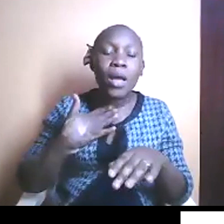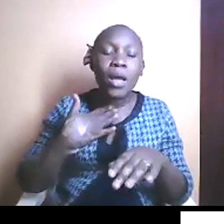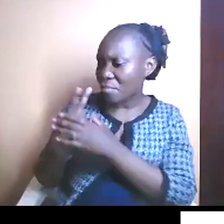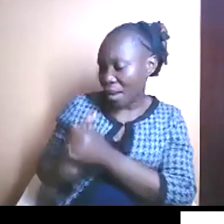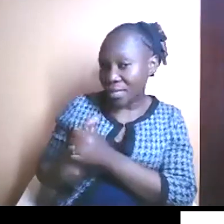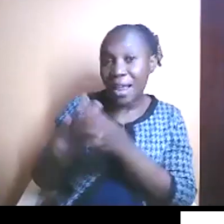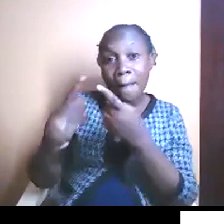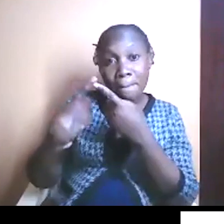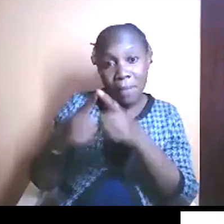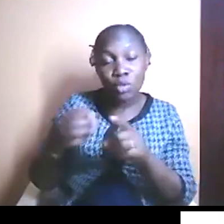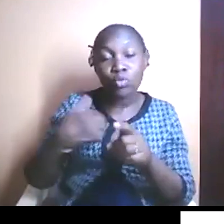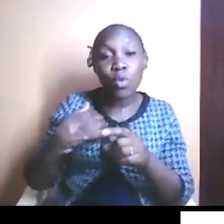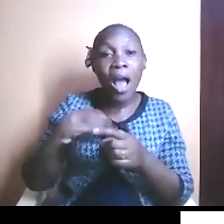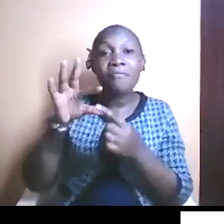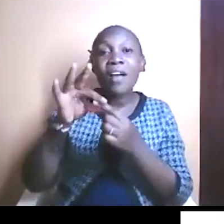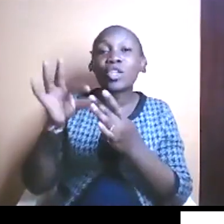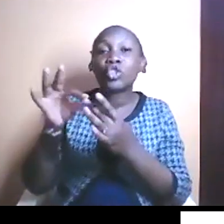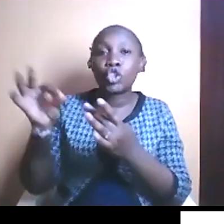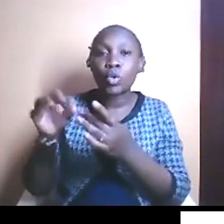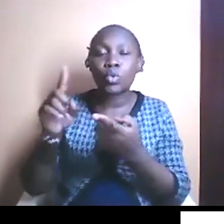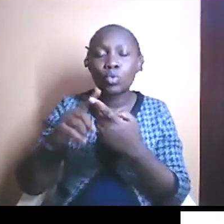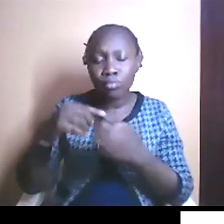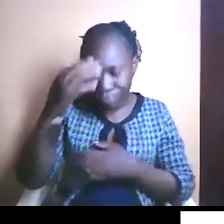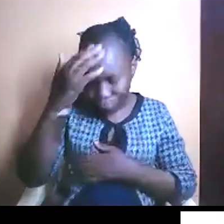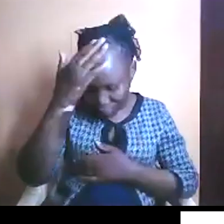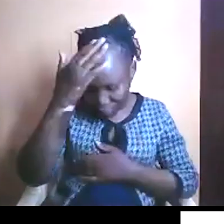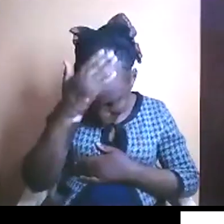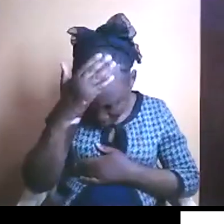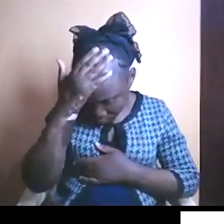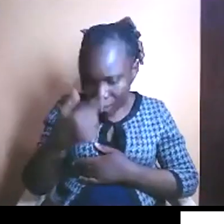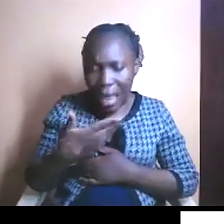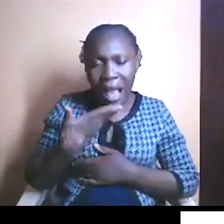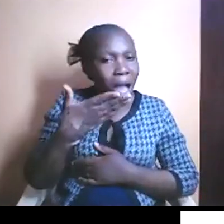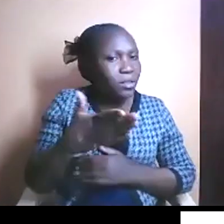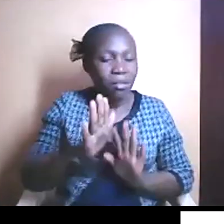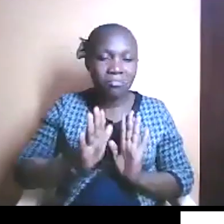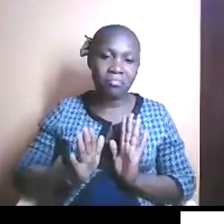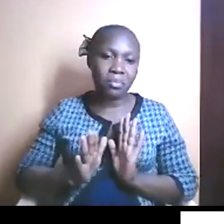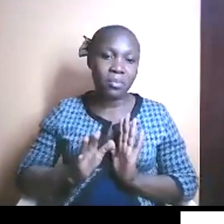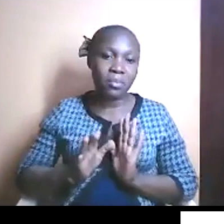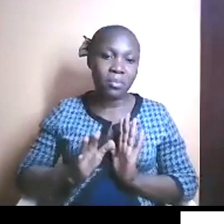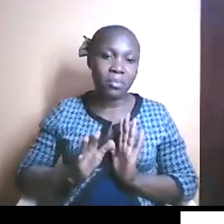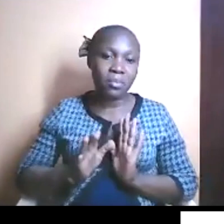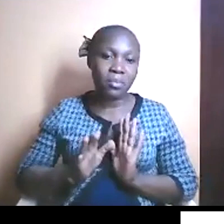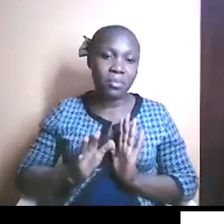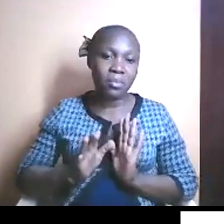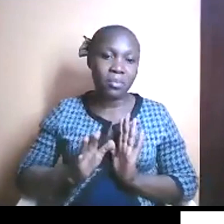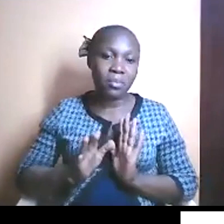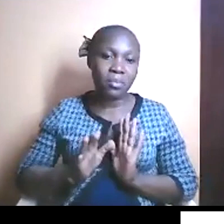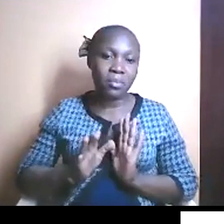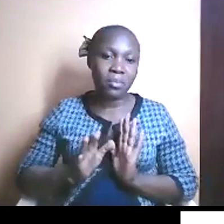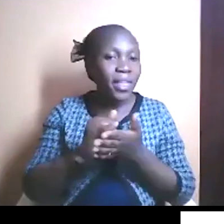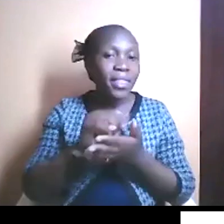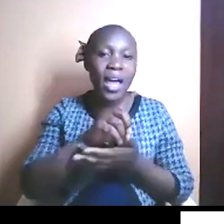I said you can politely decline to answer a question if it's going to lead to gossiping. Remember,